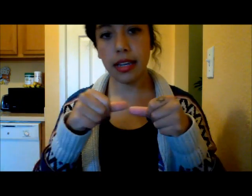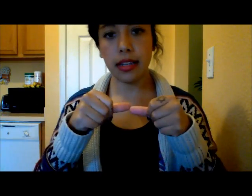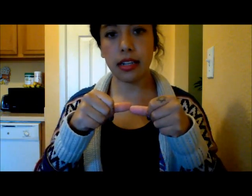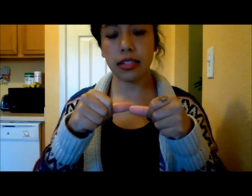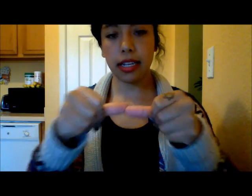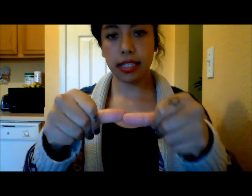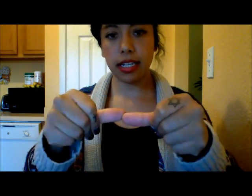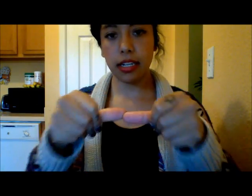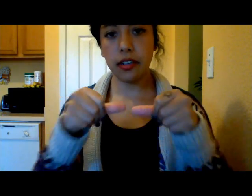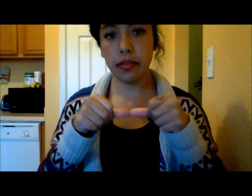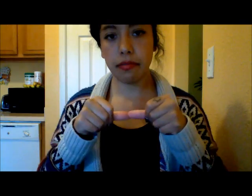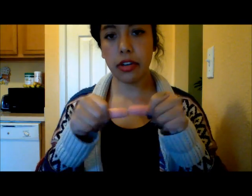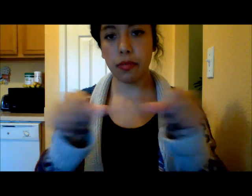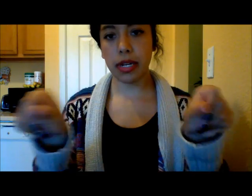it looks like continue, but you open it.